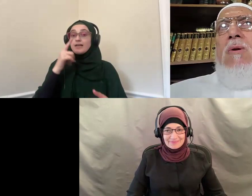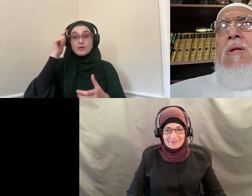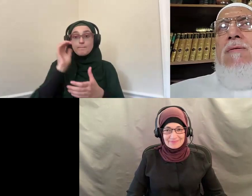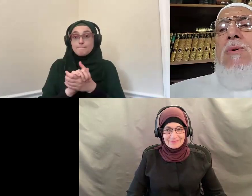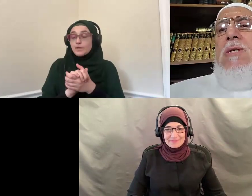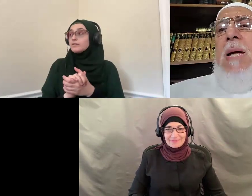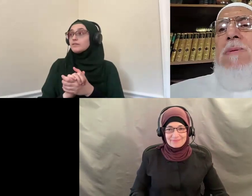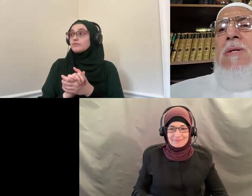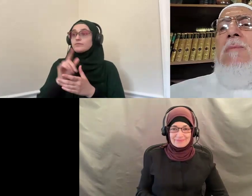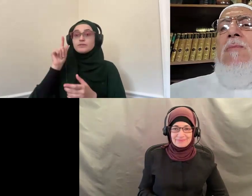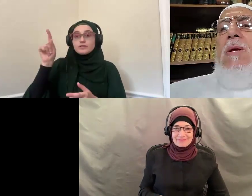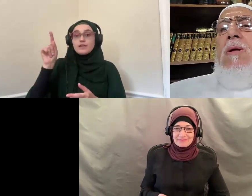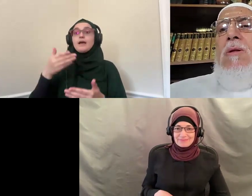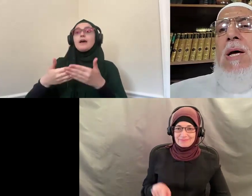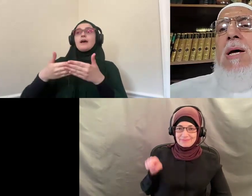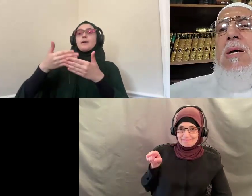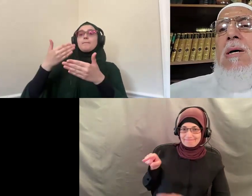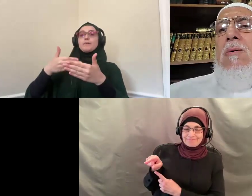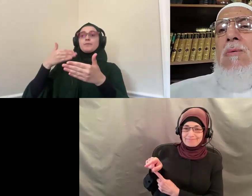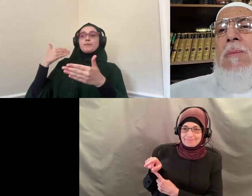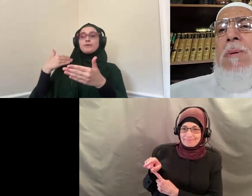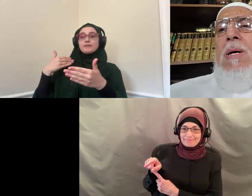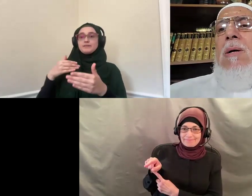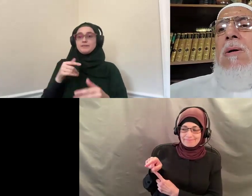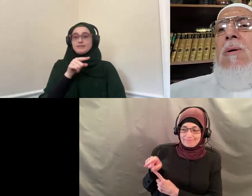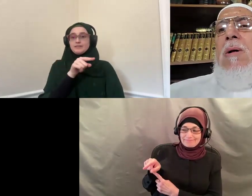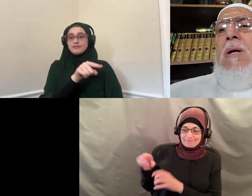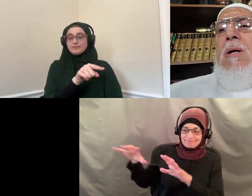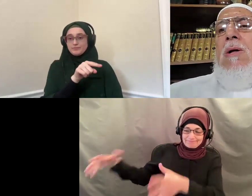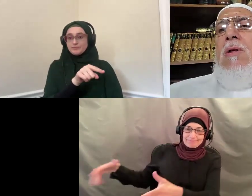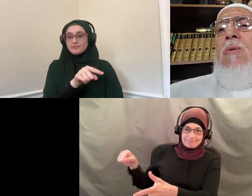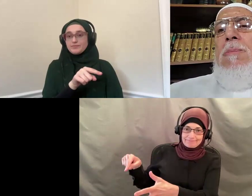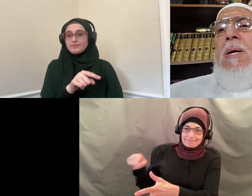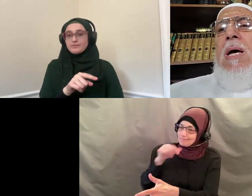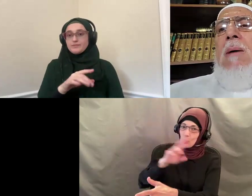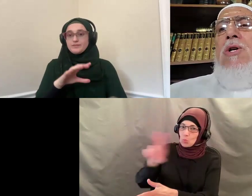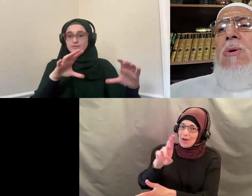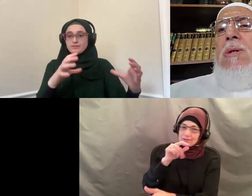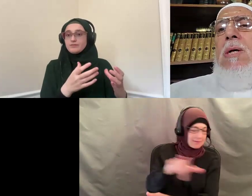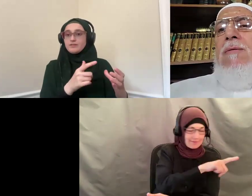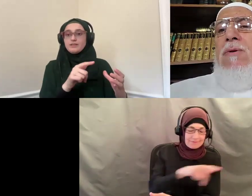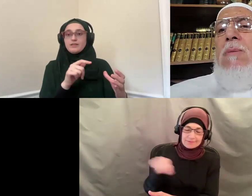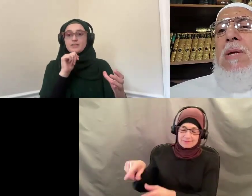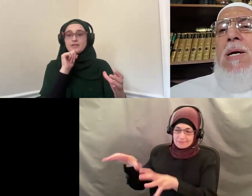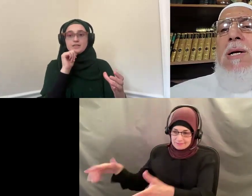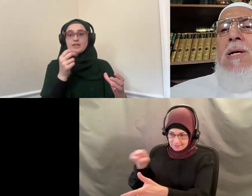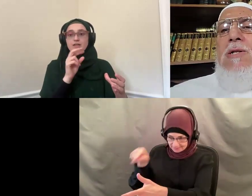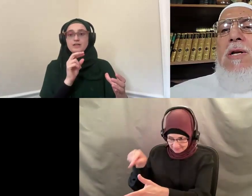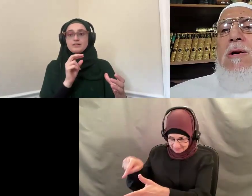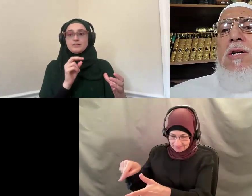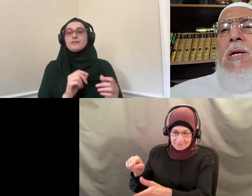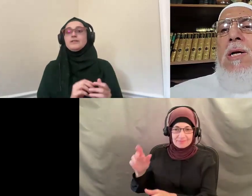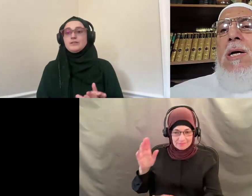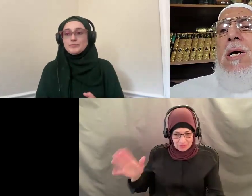and followed their footsteps. They will be there will be a majority from the